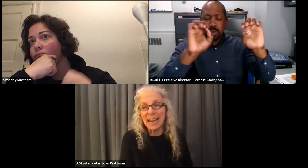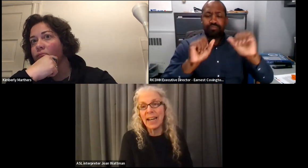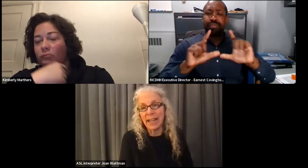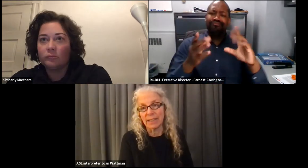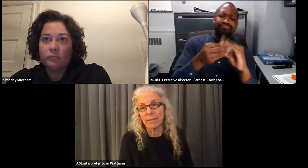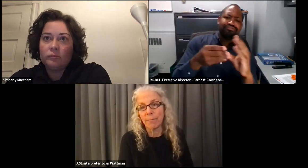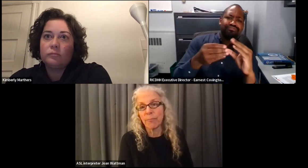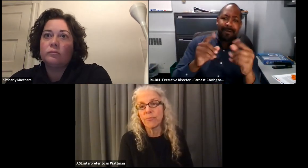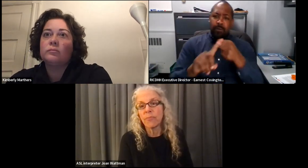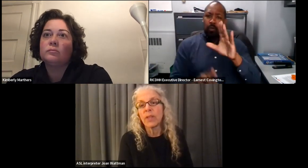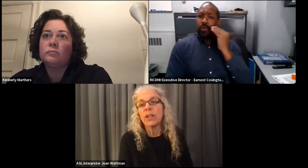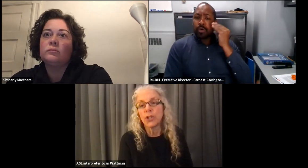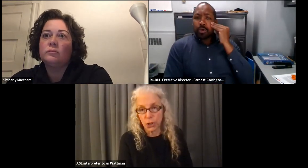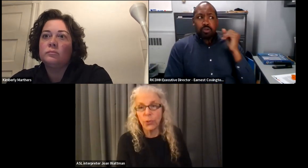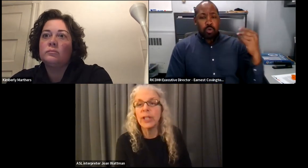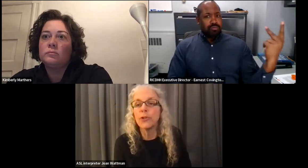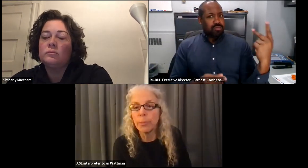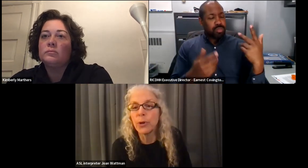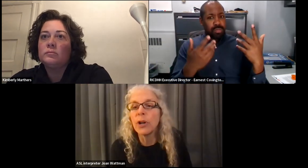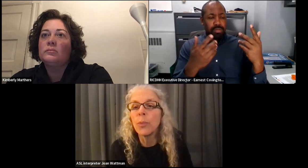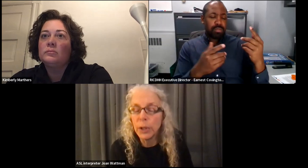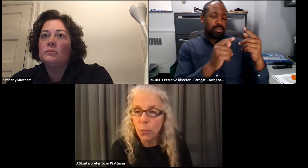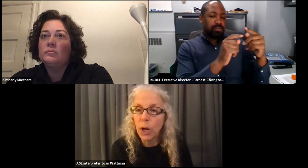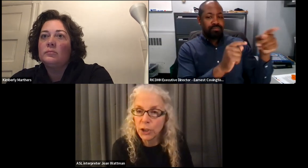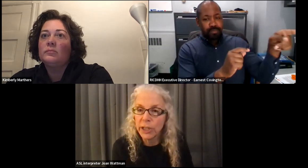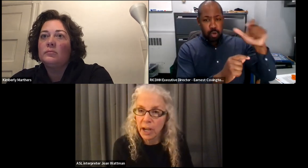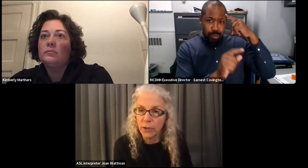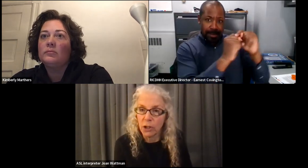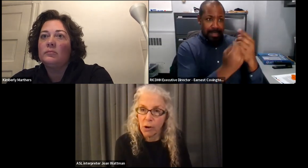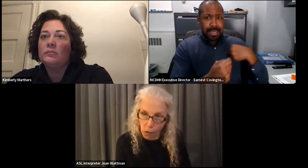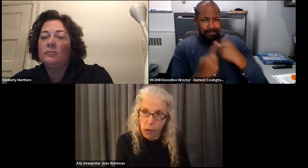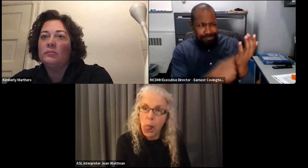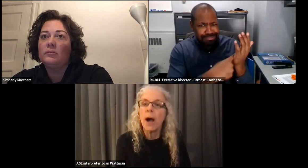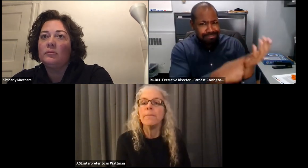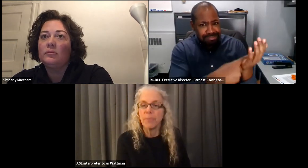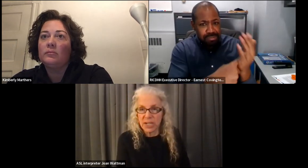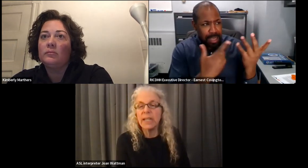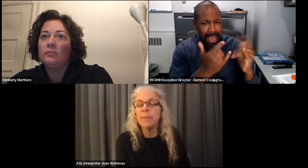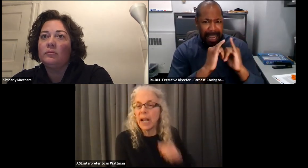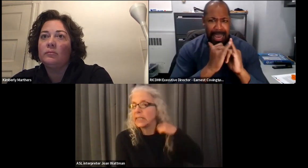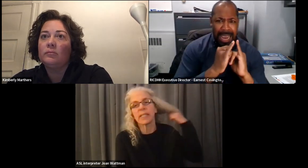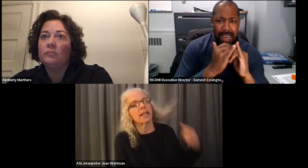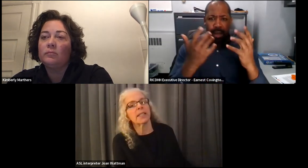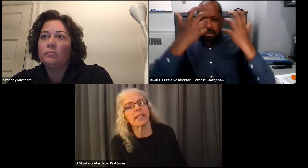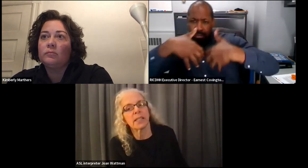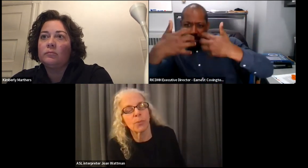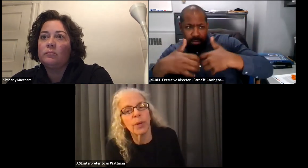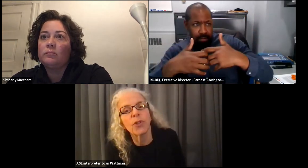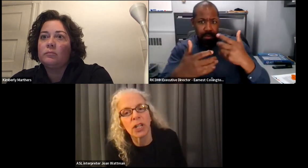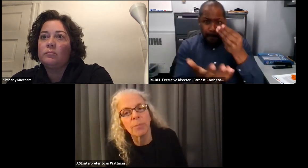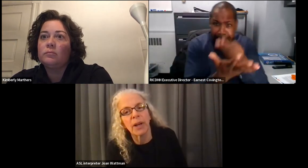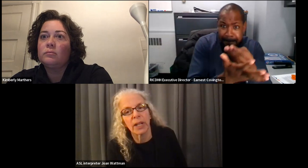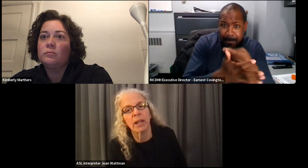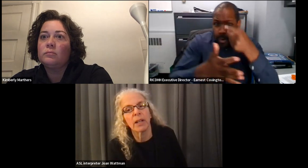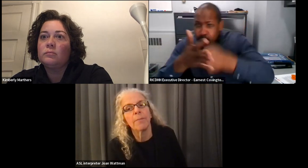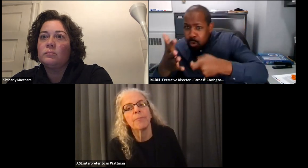be edited in to show the interpreter when you're watching the governor. The team and I discussed this. We've